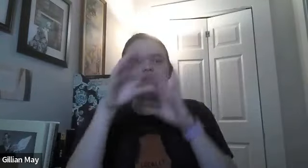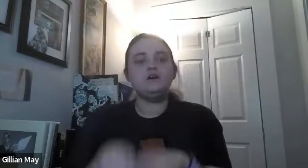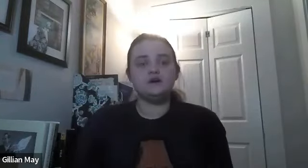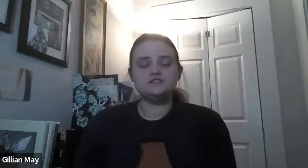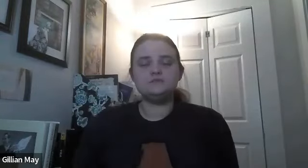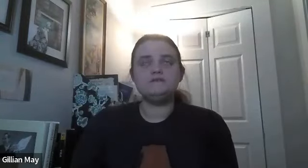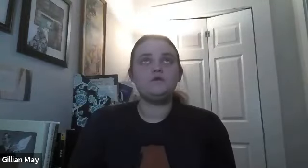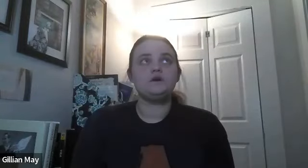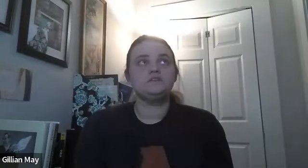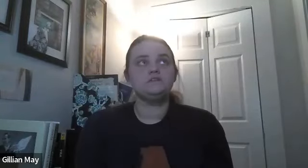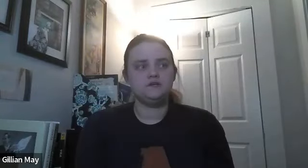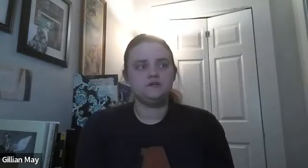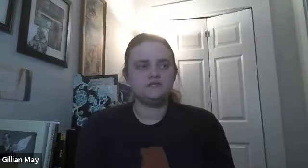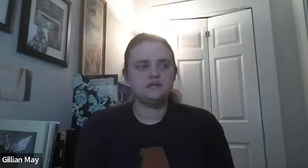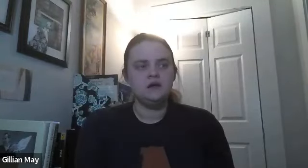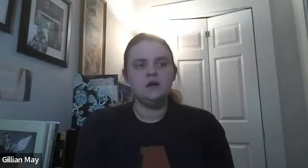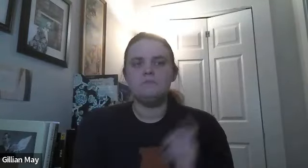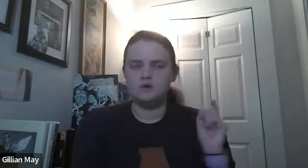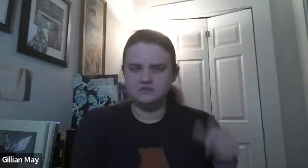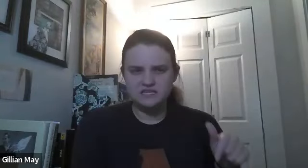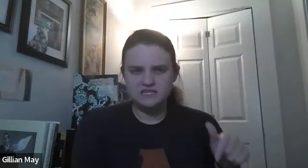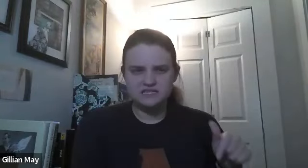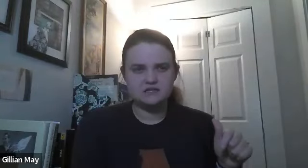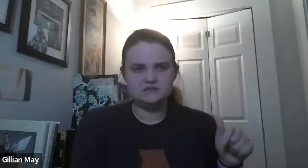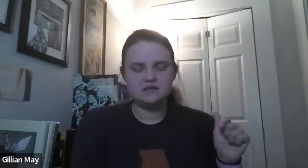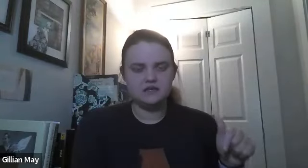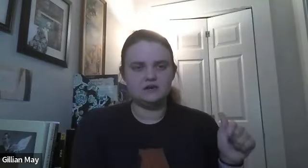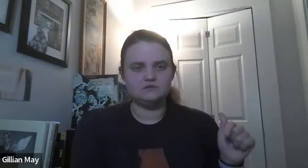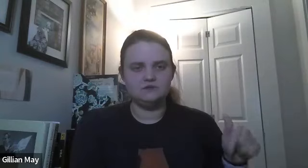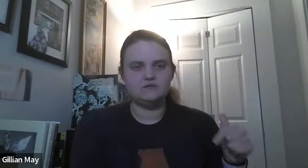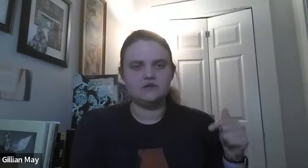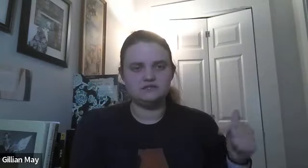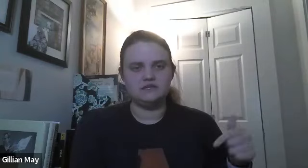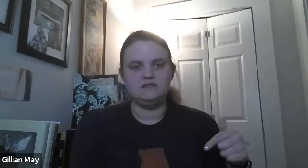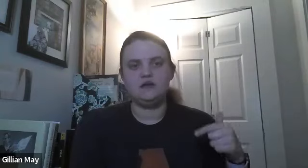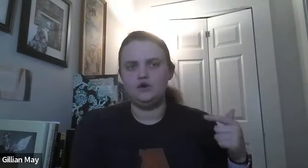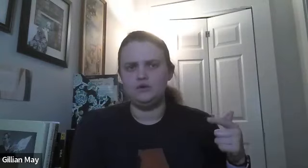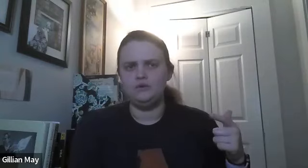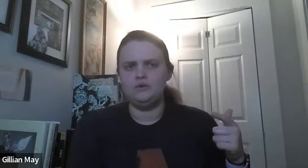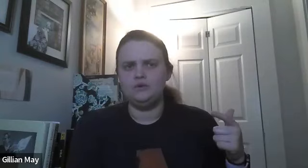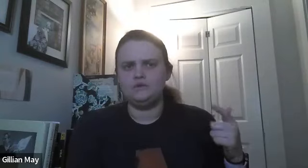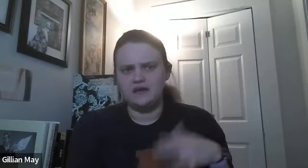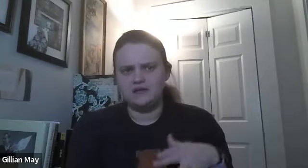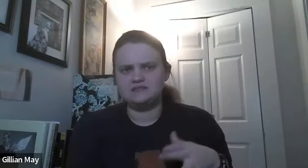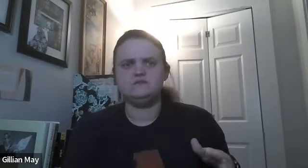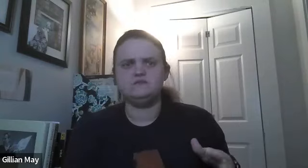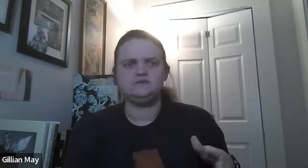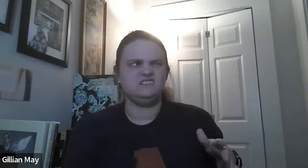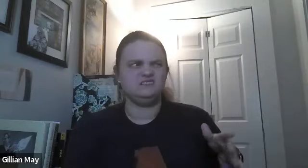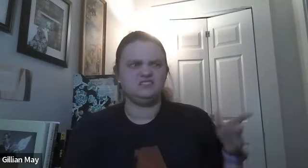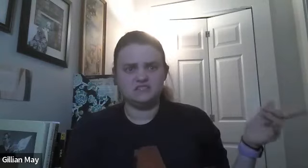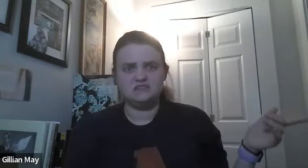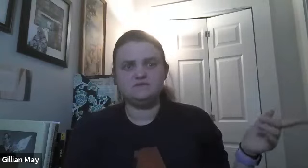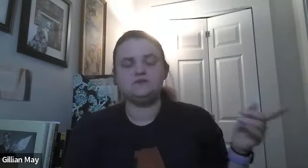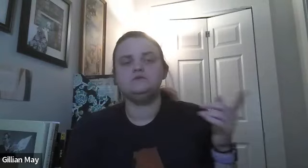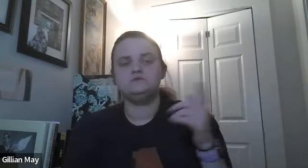That can also be for confusing. Most of these signs can also be for that saying like, oh, that's confusing. She's